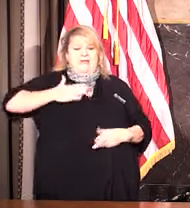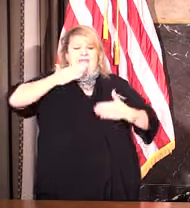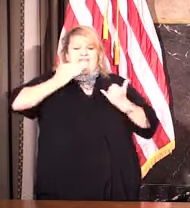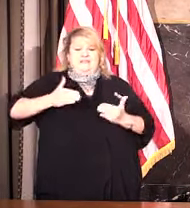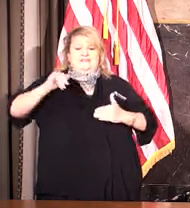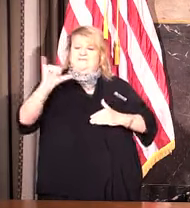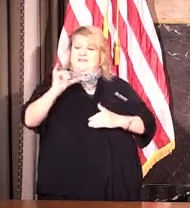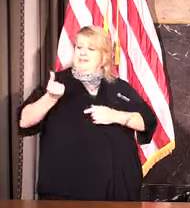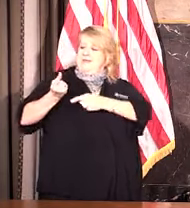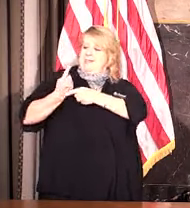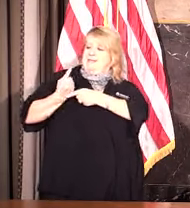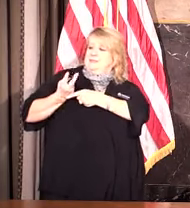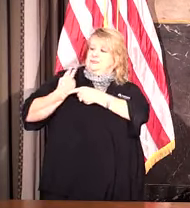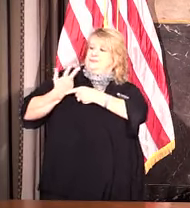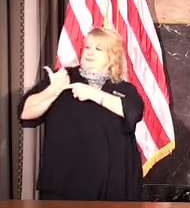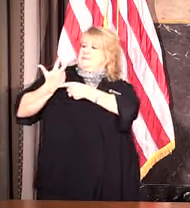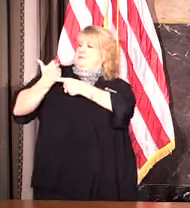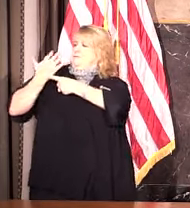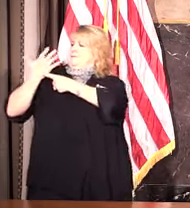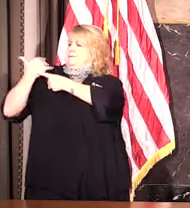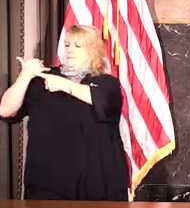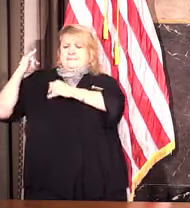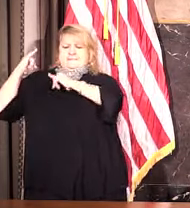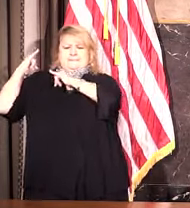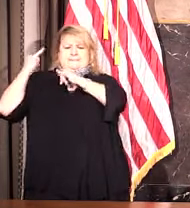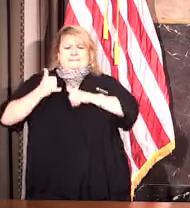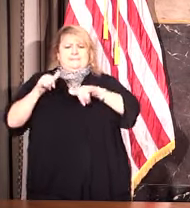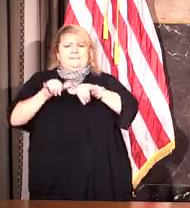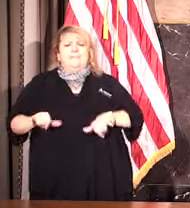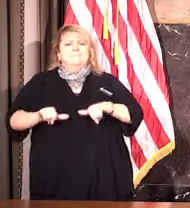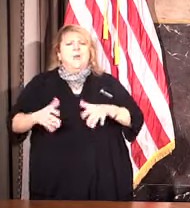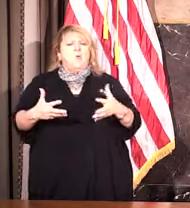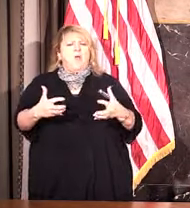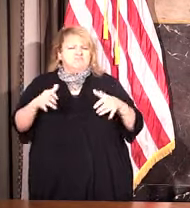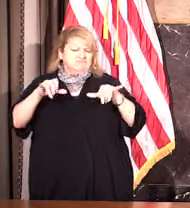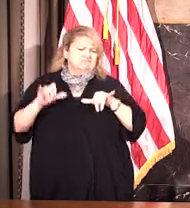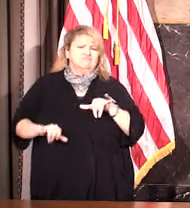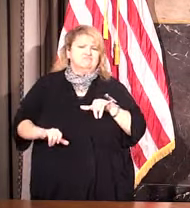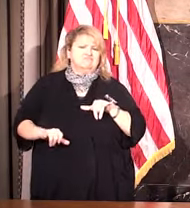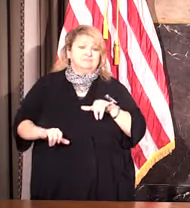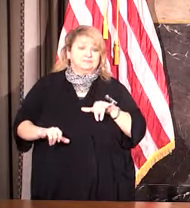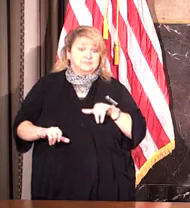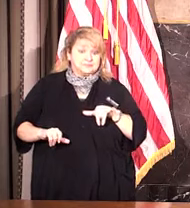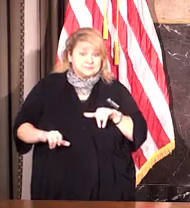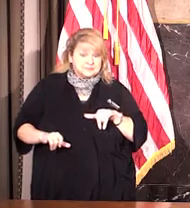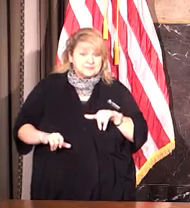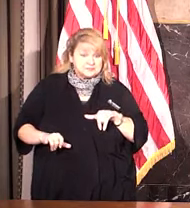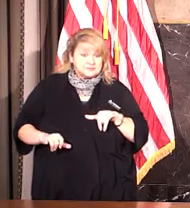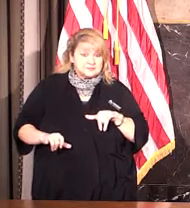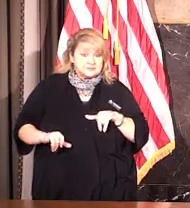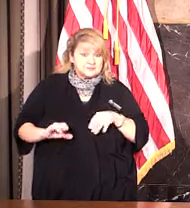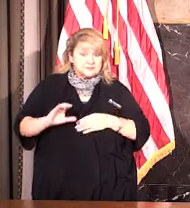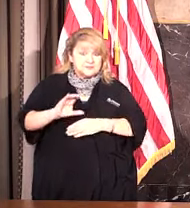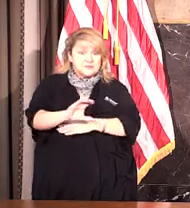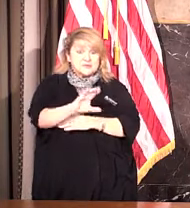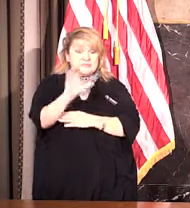and so forth, then we make it very likely that Christmas, a month from